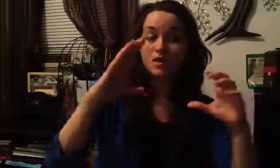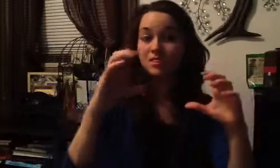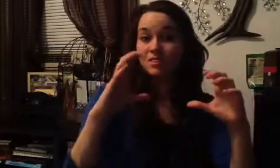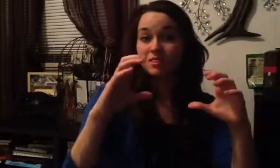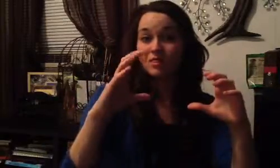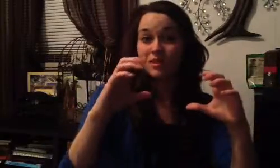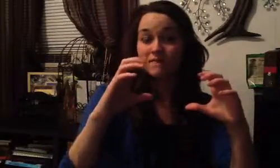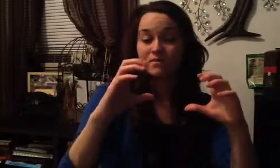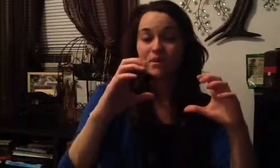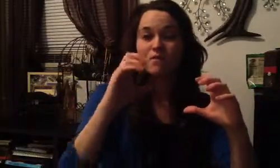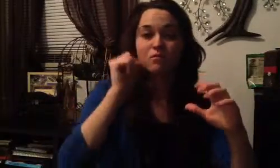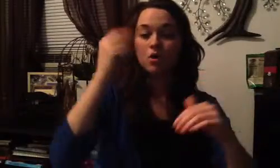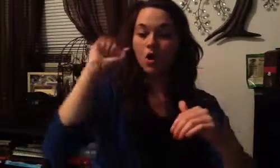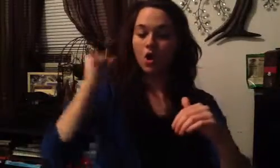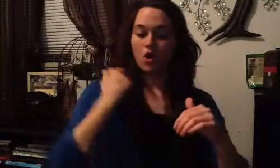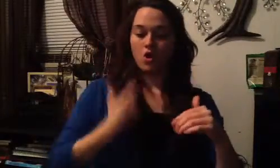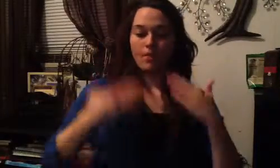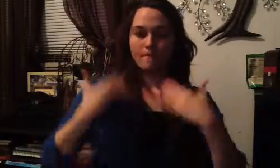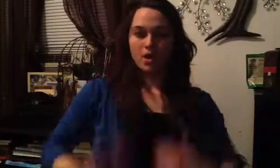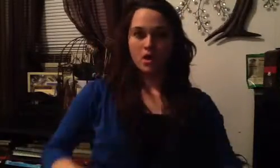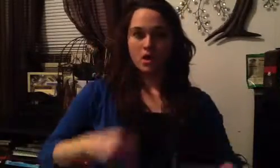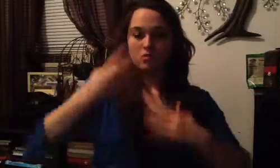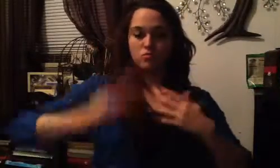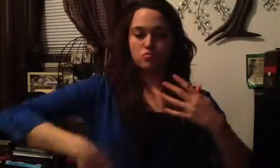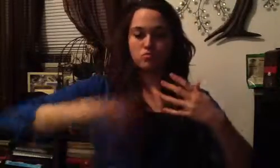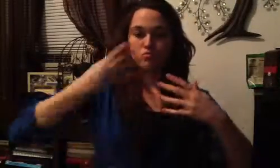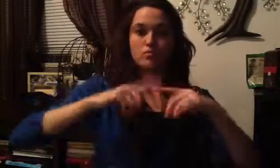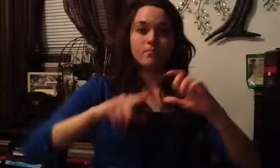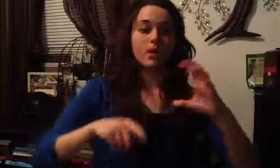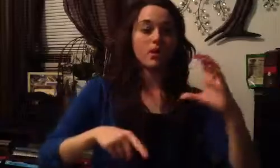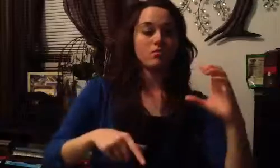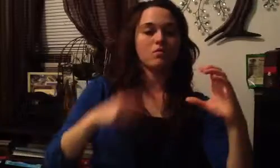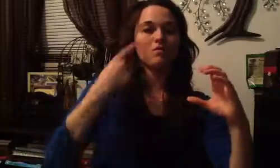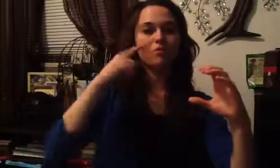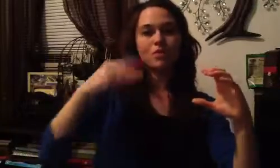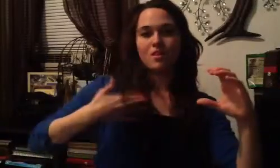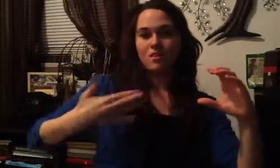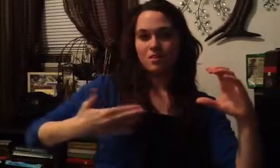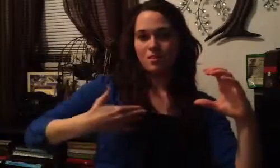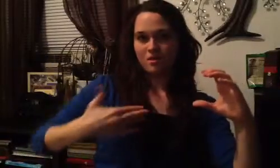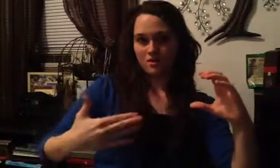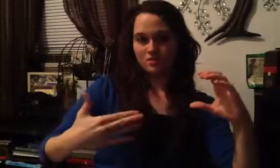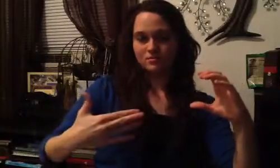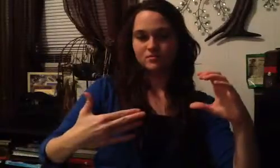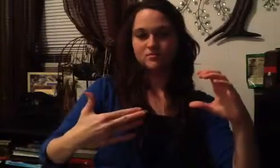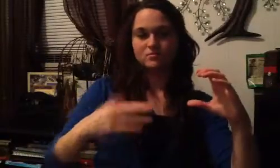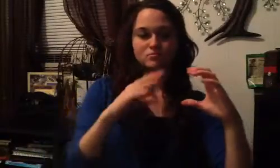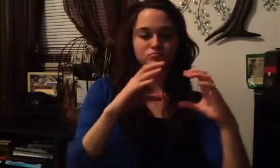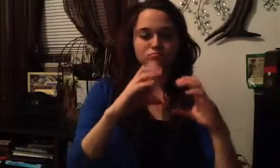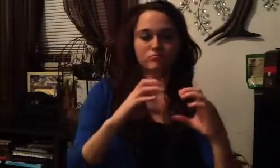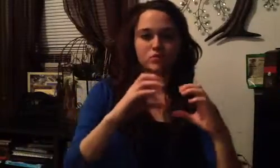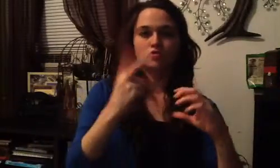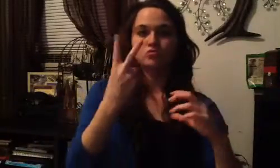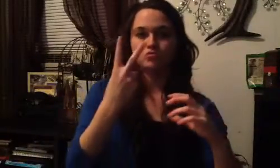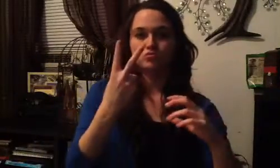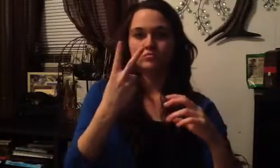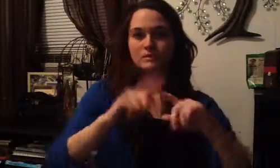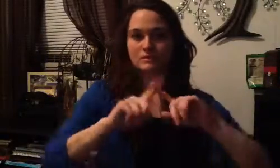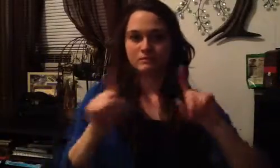it's taking that oxygenated blood and now pumping into all the systems of the body. So let's take a look at some